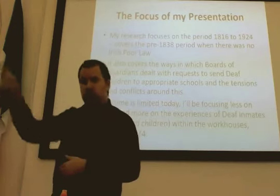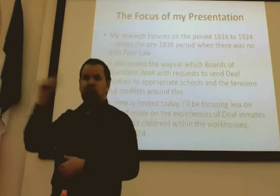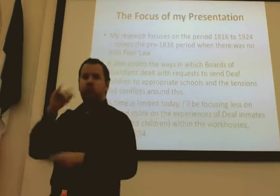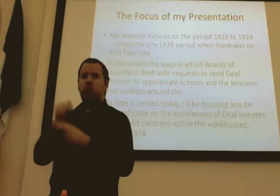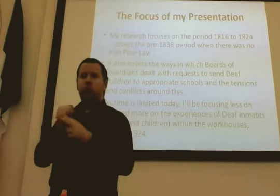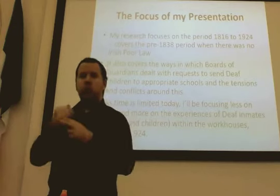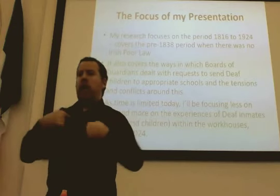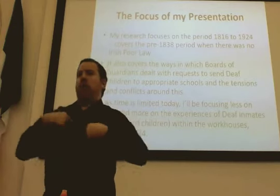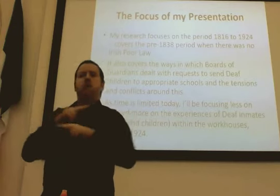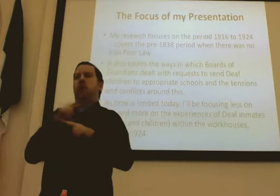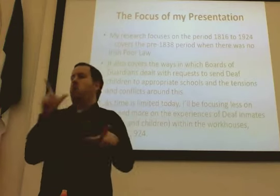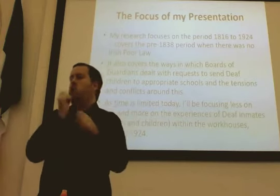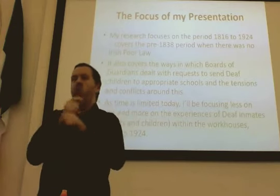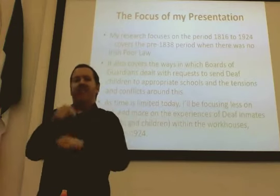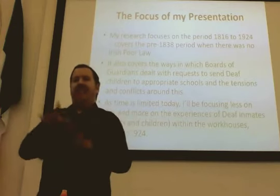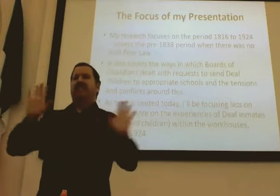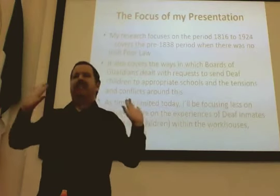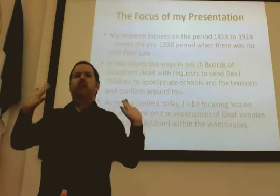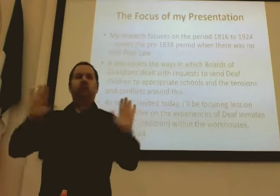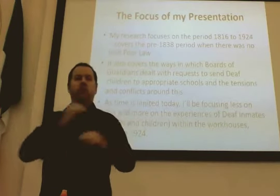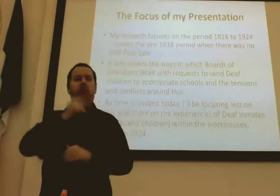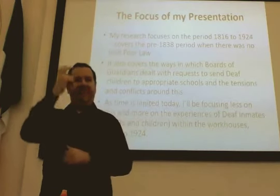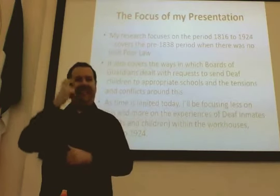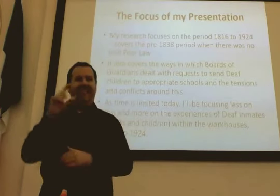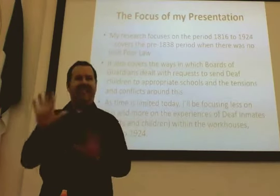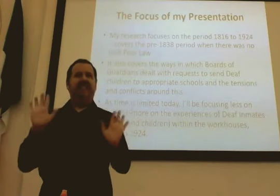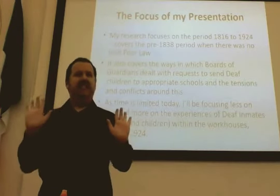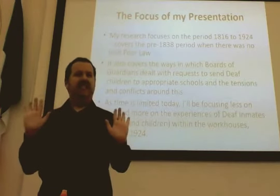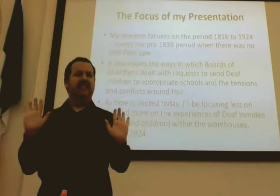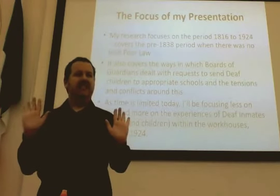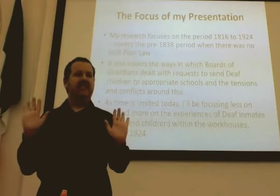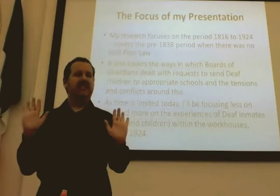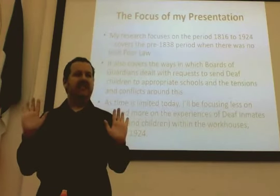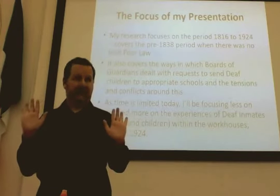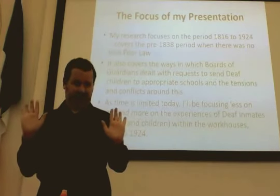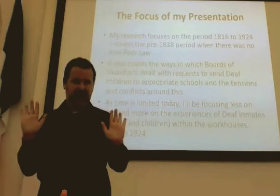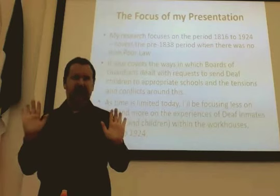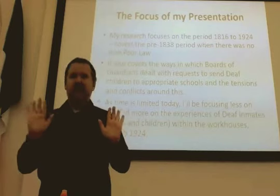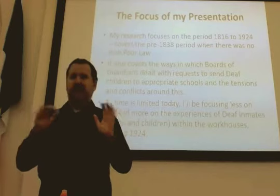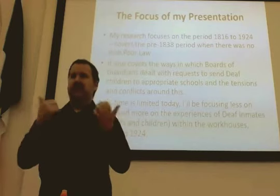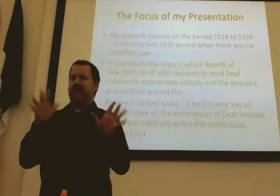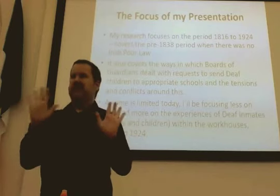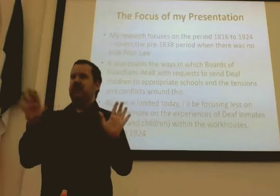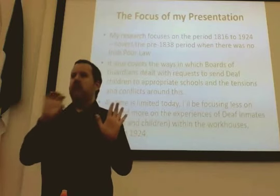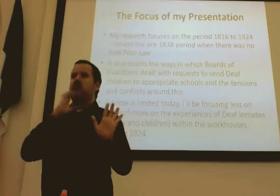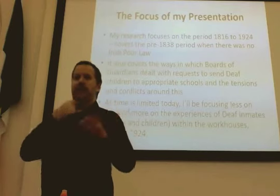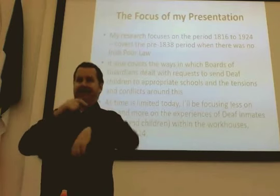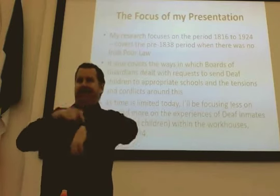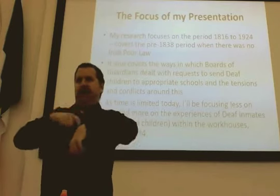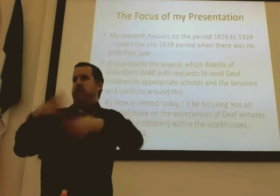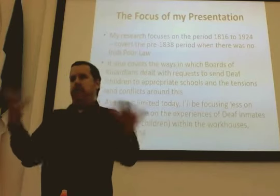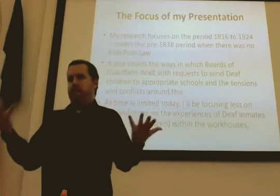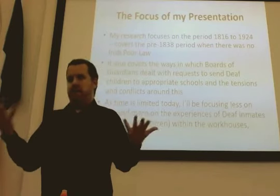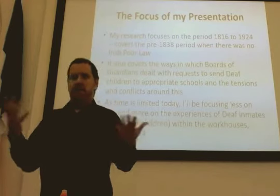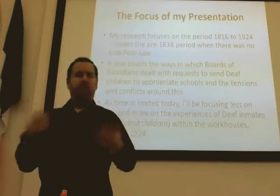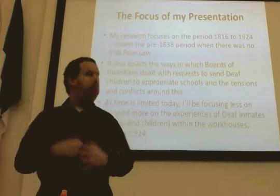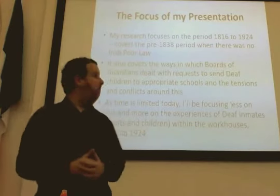would pay them, and they would pay deaf people to go to school and that kind of thing. But I'm not actually going to speak about that aspect of tonight because of